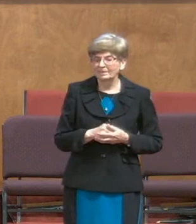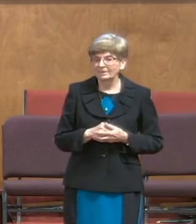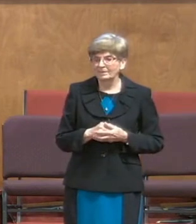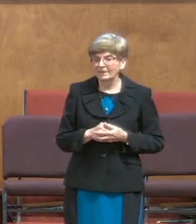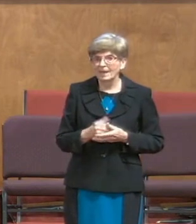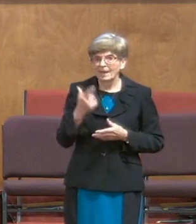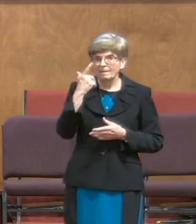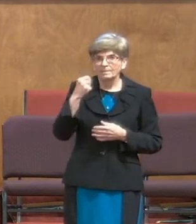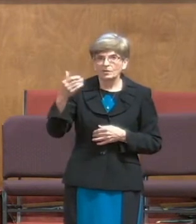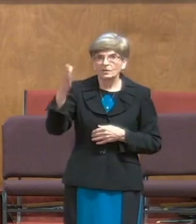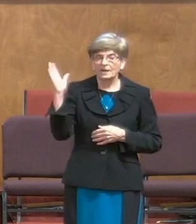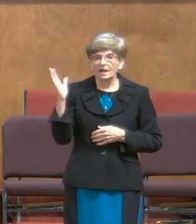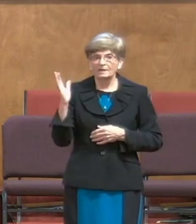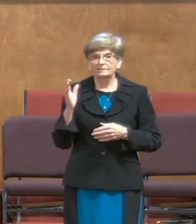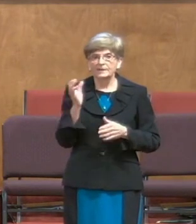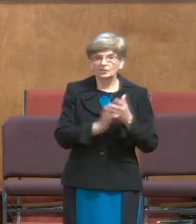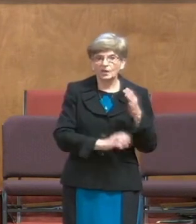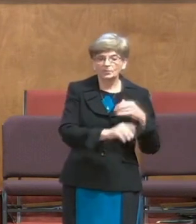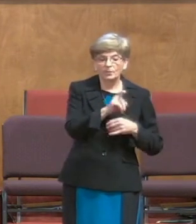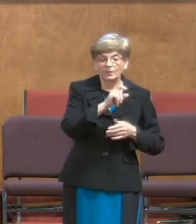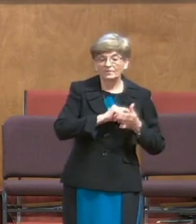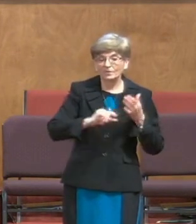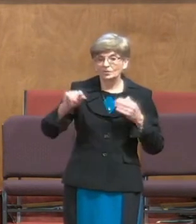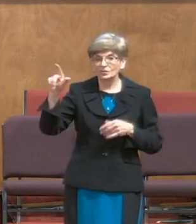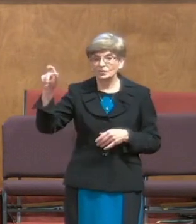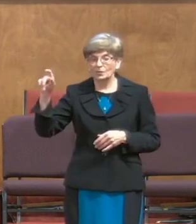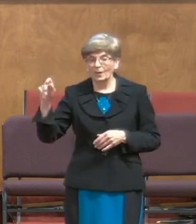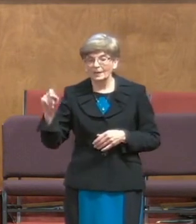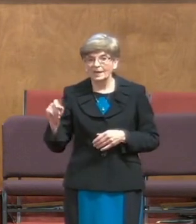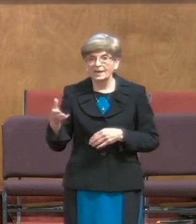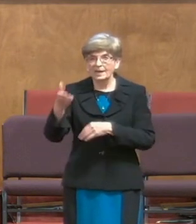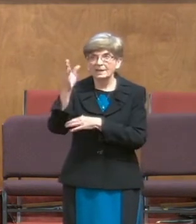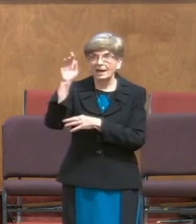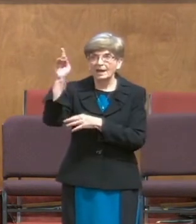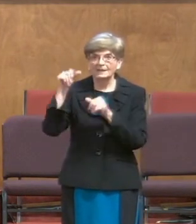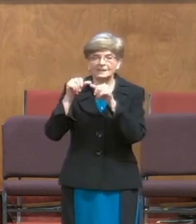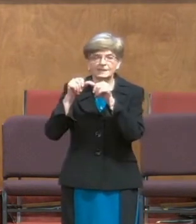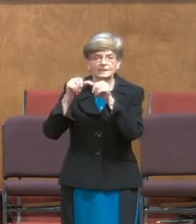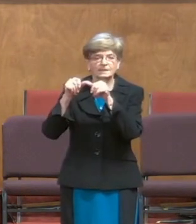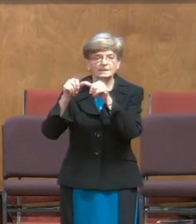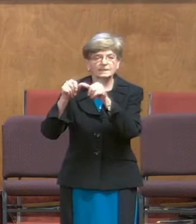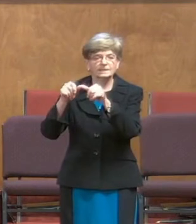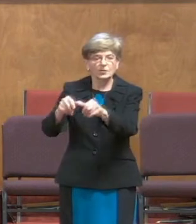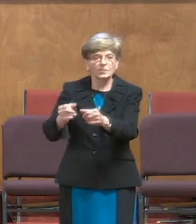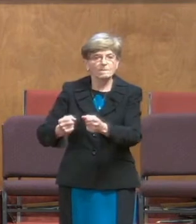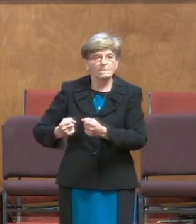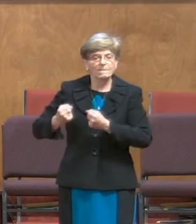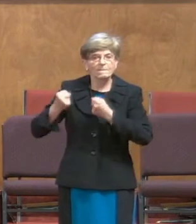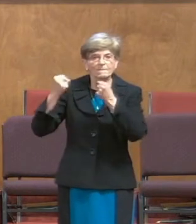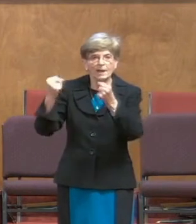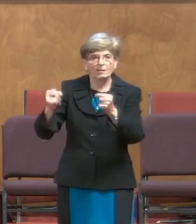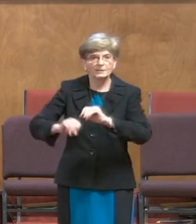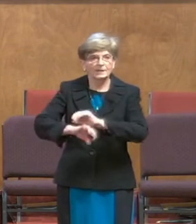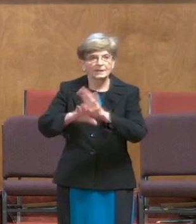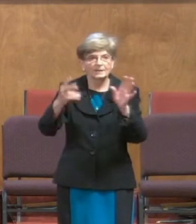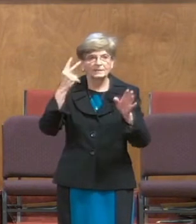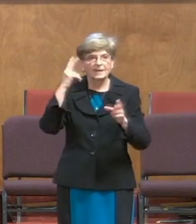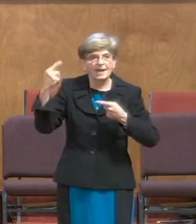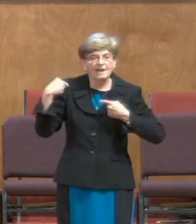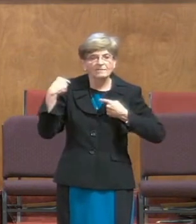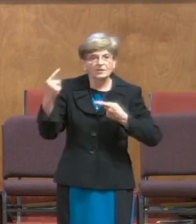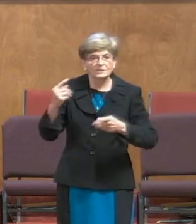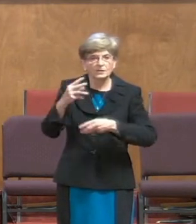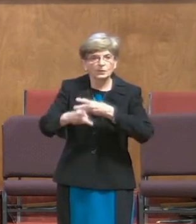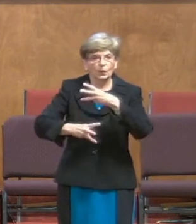attributes, verse number 20 of chapter 1, namely his eternal power and divine nature, have been clearly perceived ever since the creation